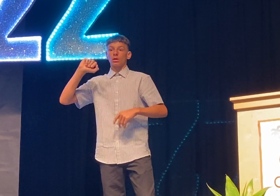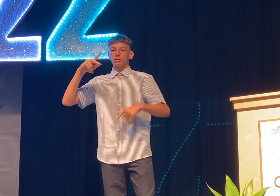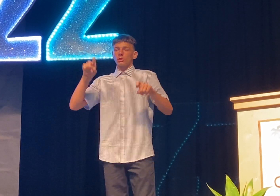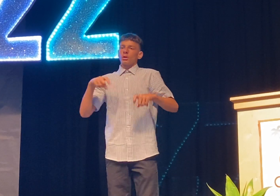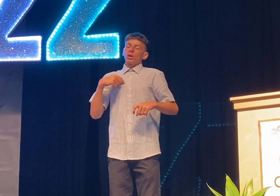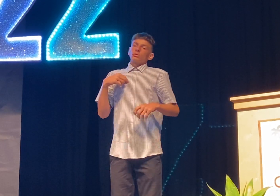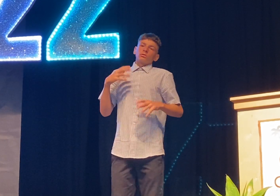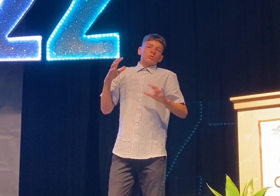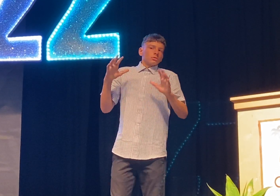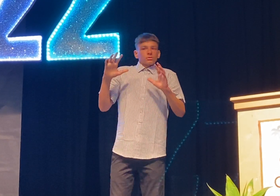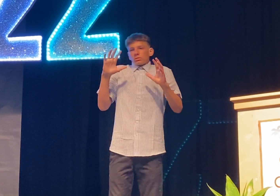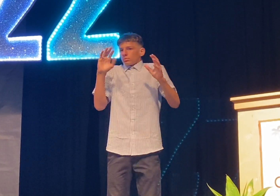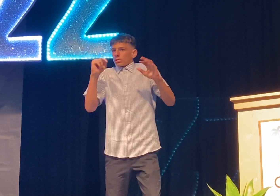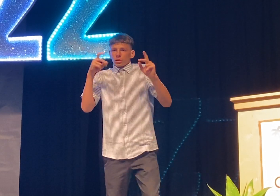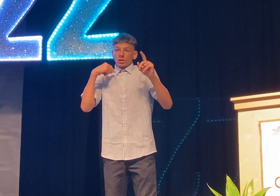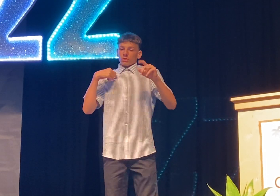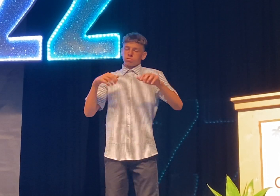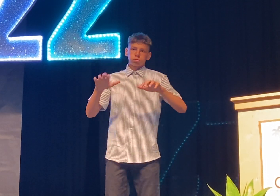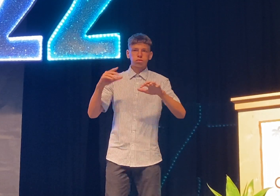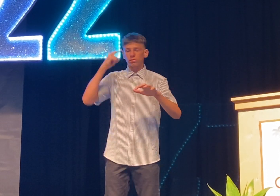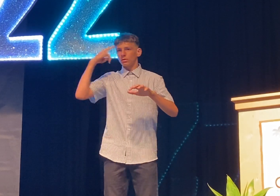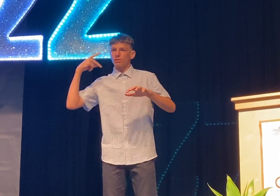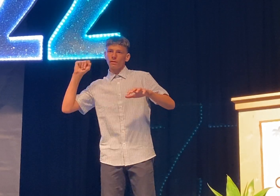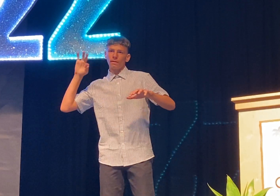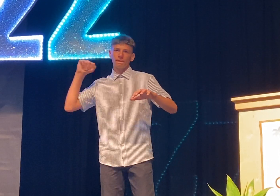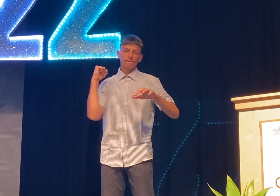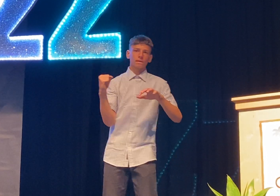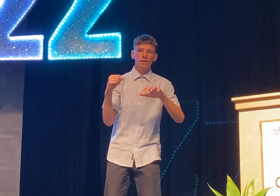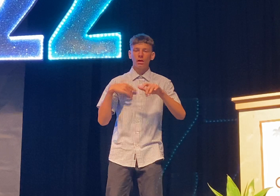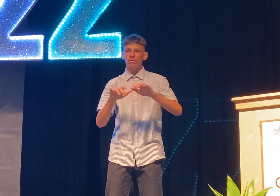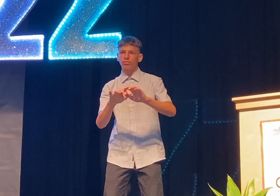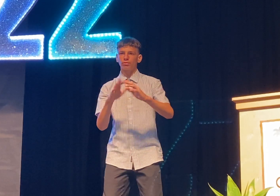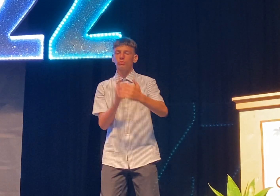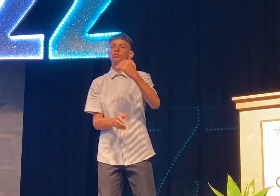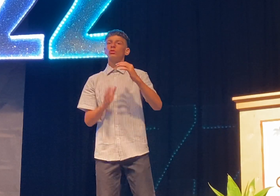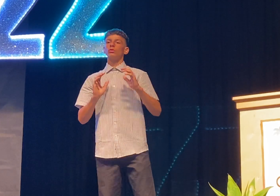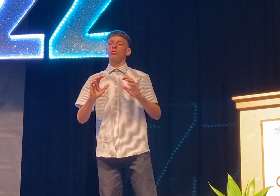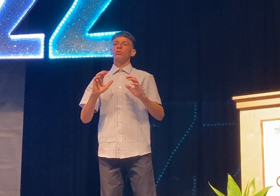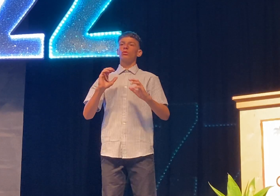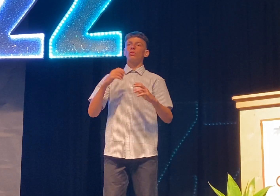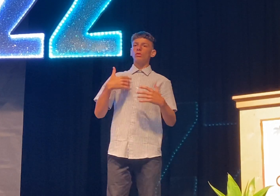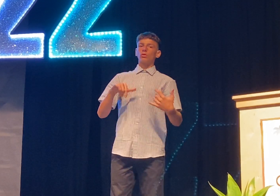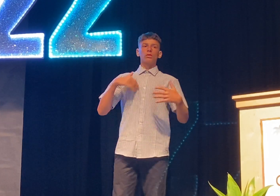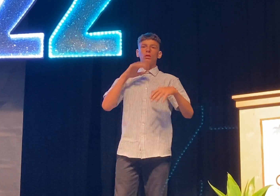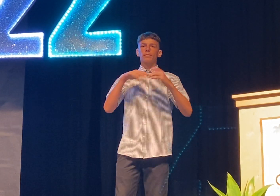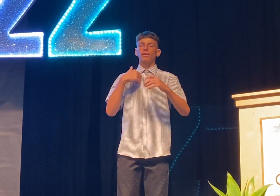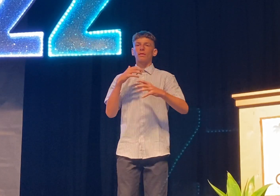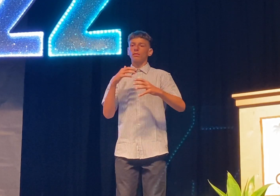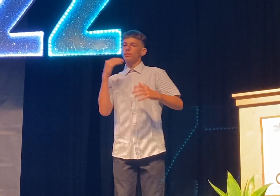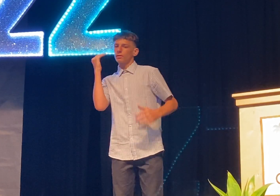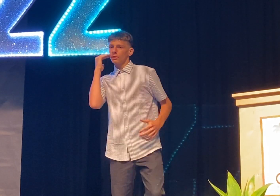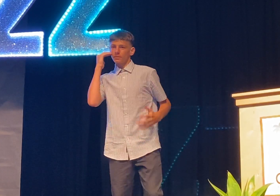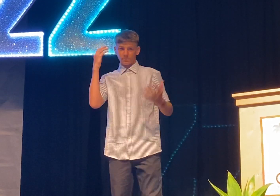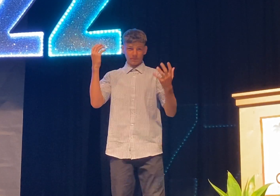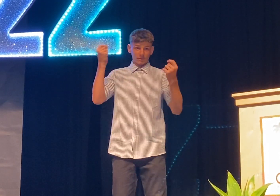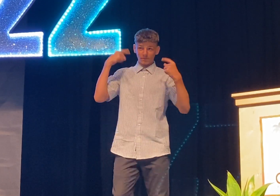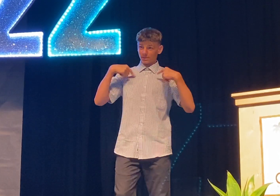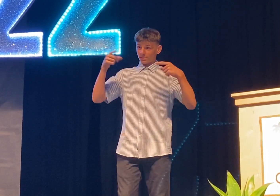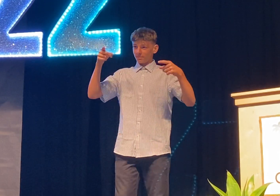in me will really help. Even if it's map testing that I get nervous from, I have to make sure that I think of that positive attitude to be